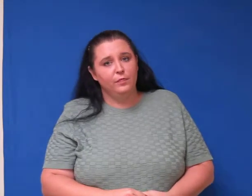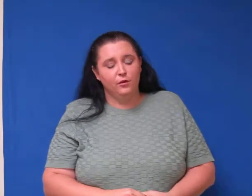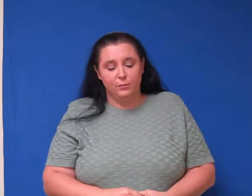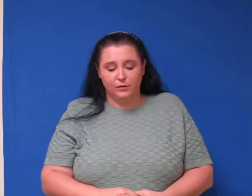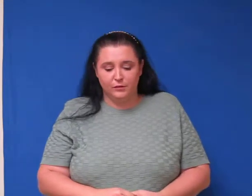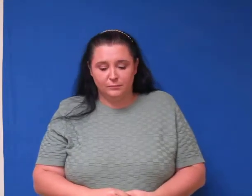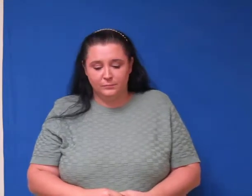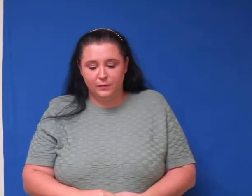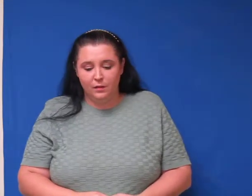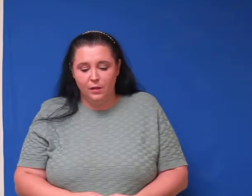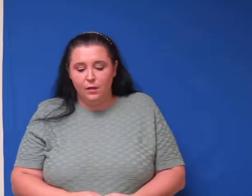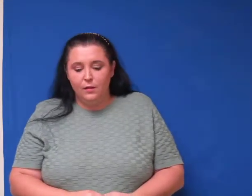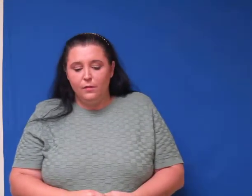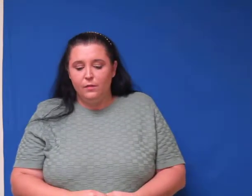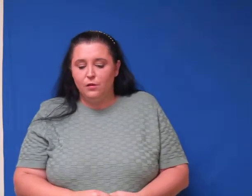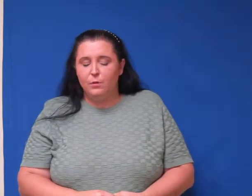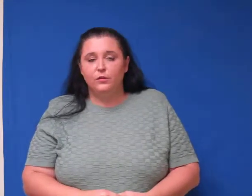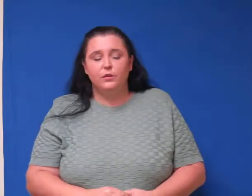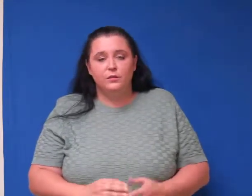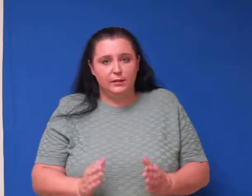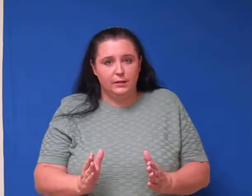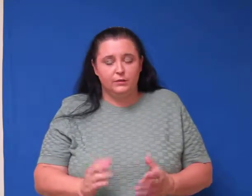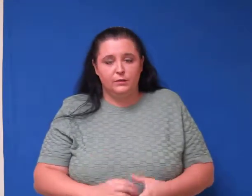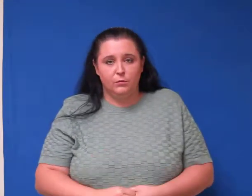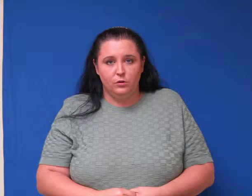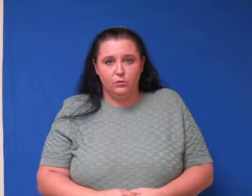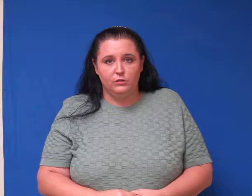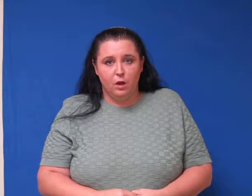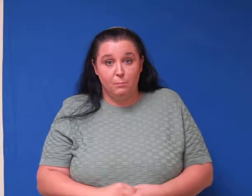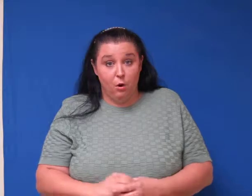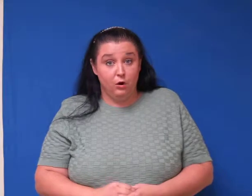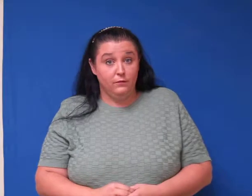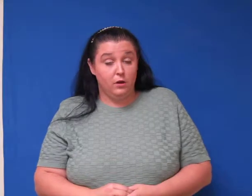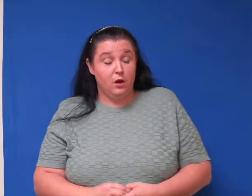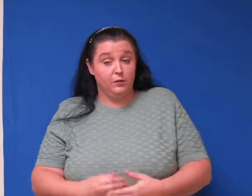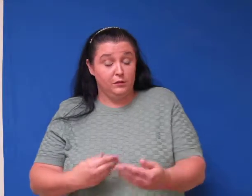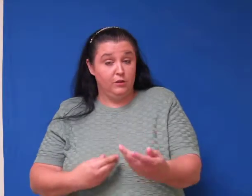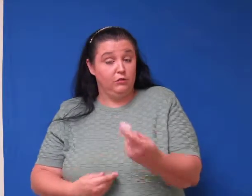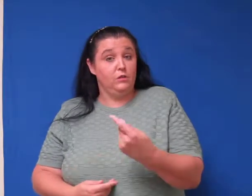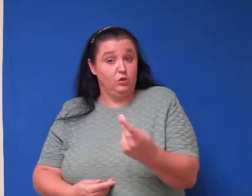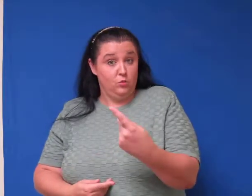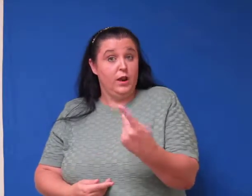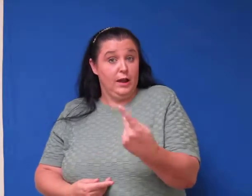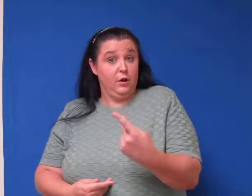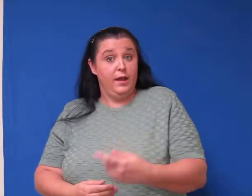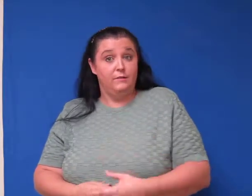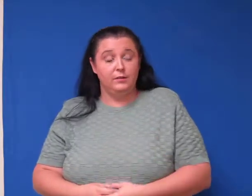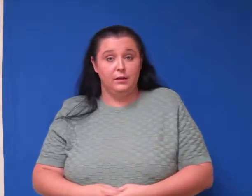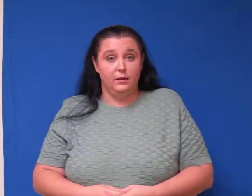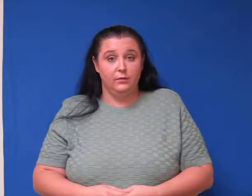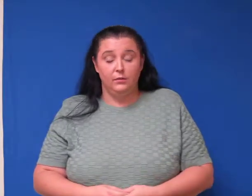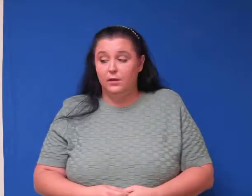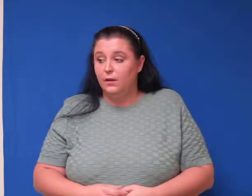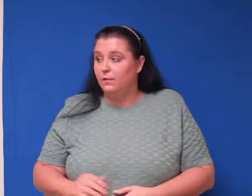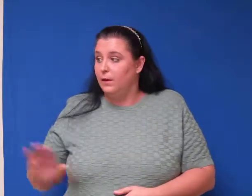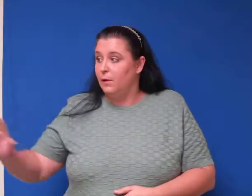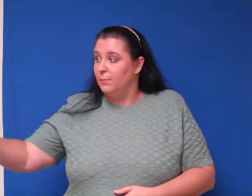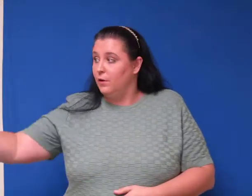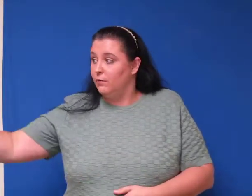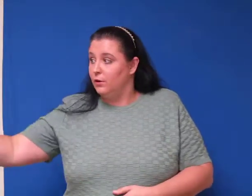third person. Third person is, again, someone who is not part of the conversation that you and I are having together. They may be over